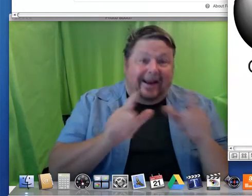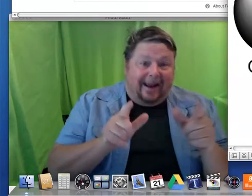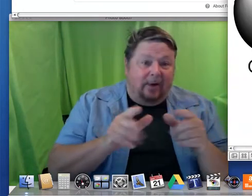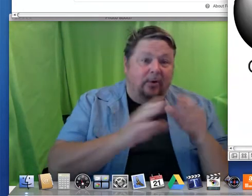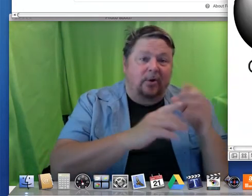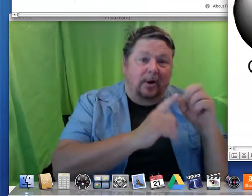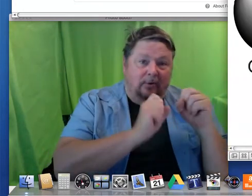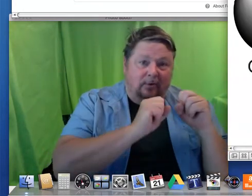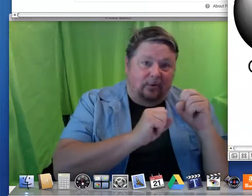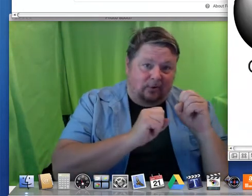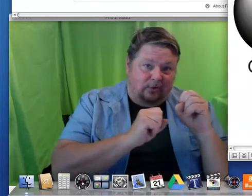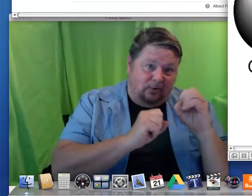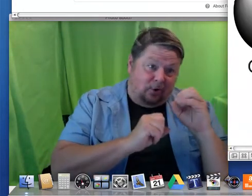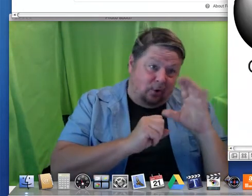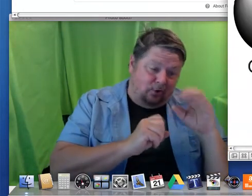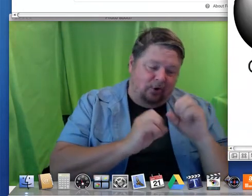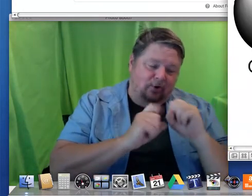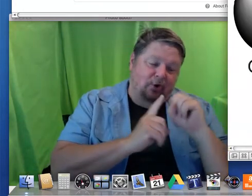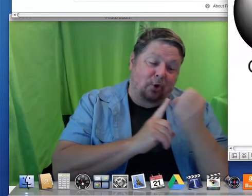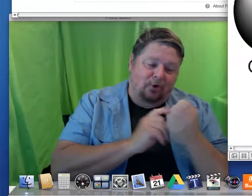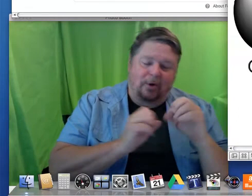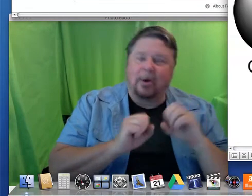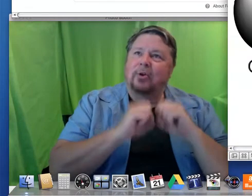and language is